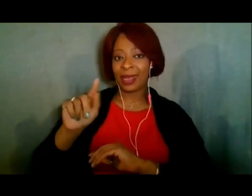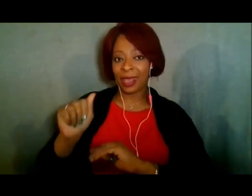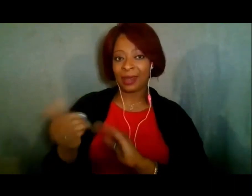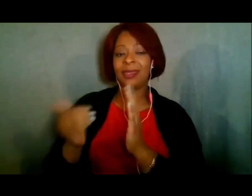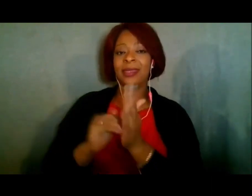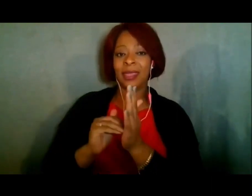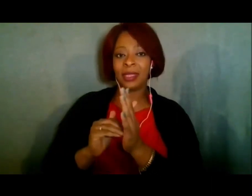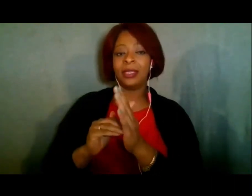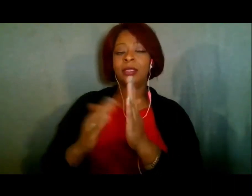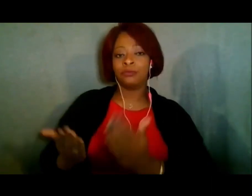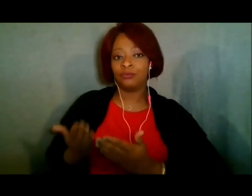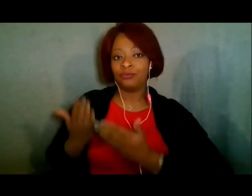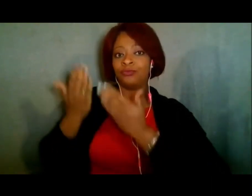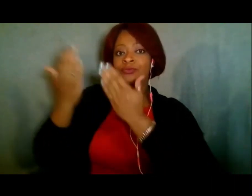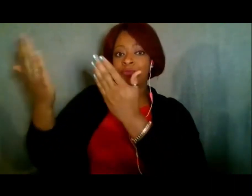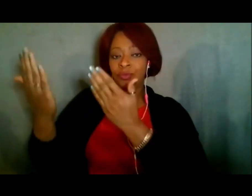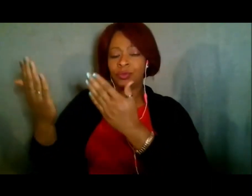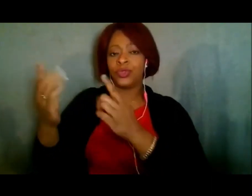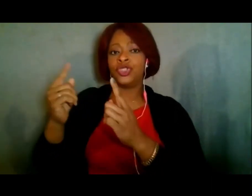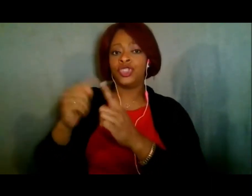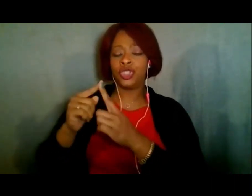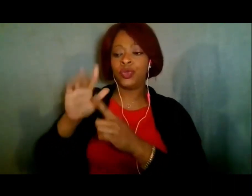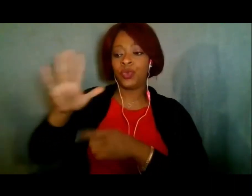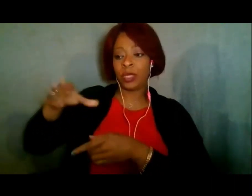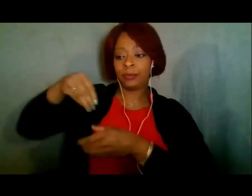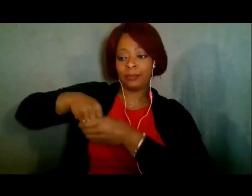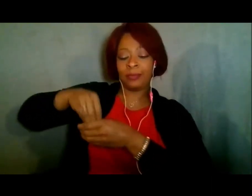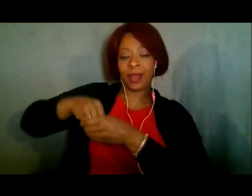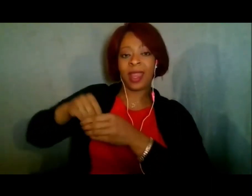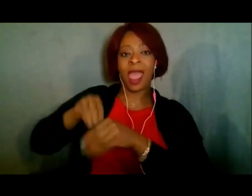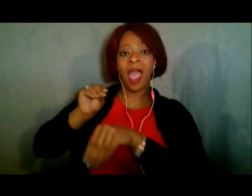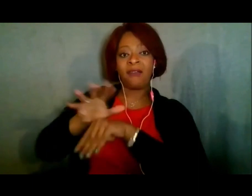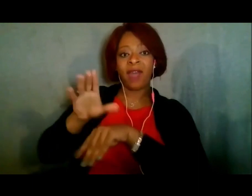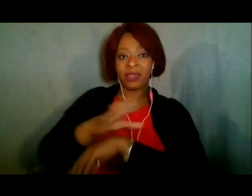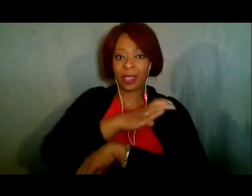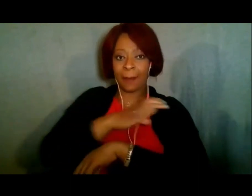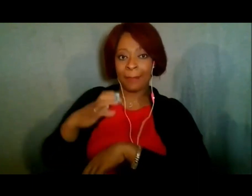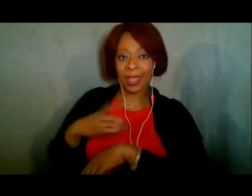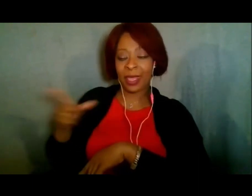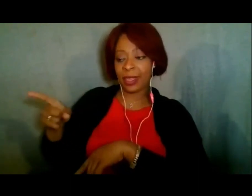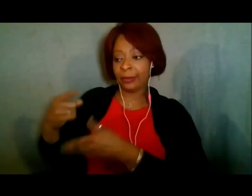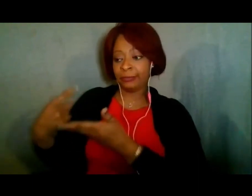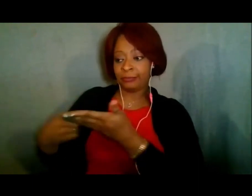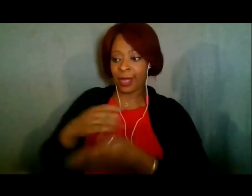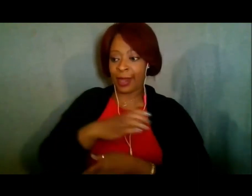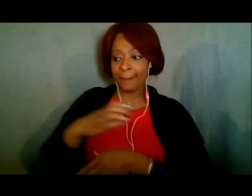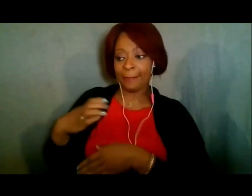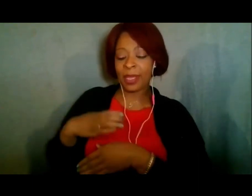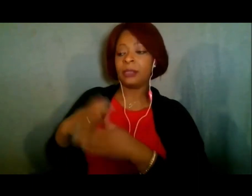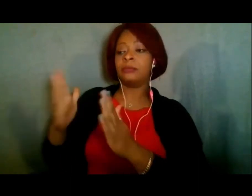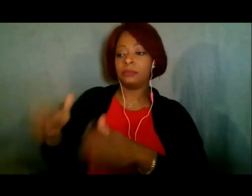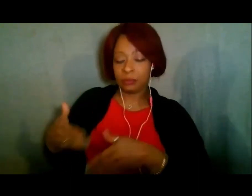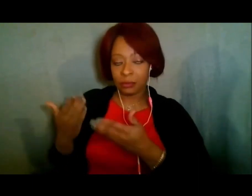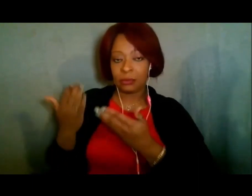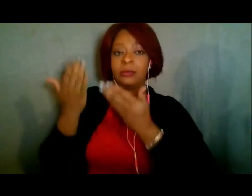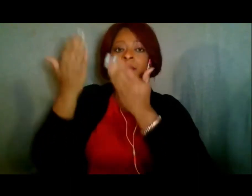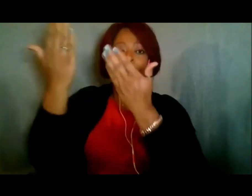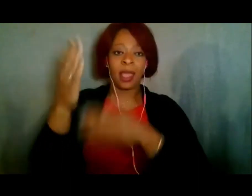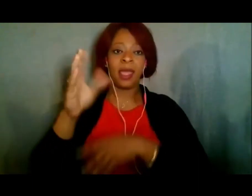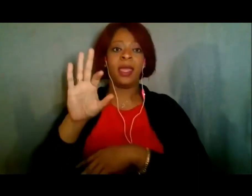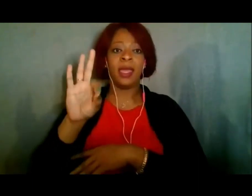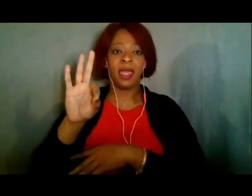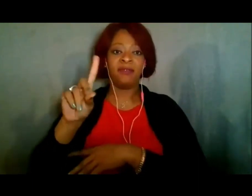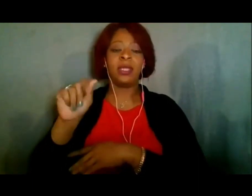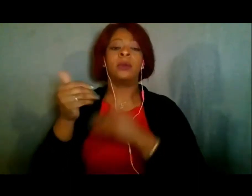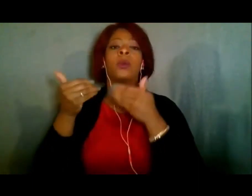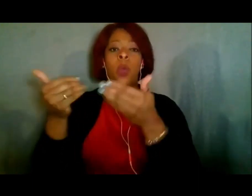and presented their data to an external advisory committee. And that external advisory committee then made recommendations to the FDA to accept